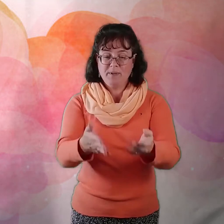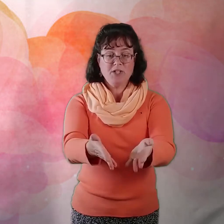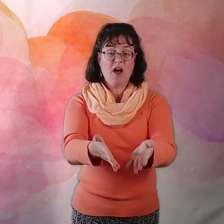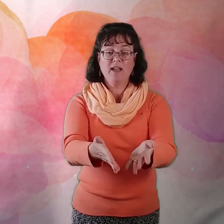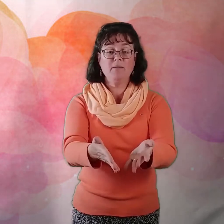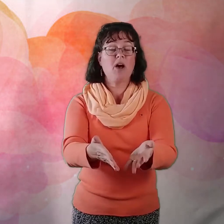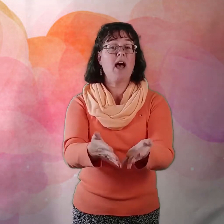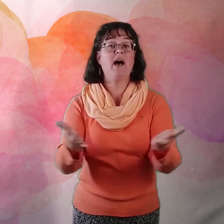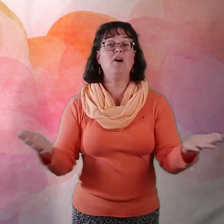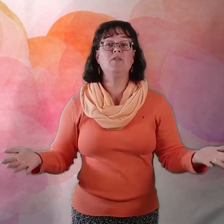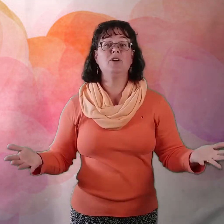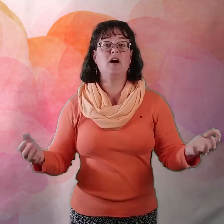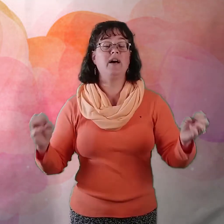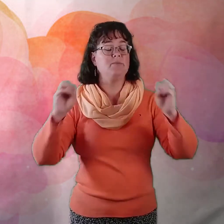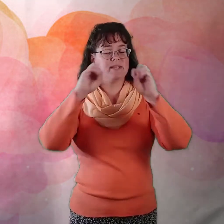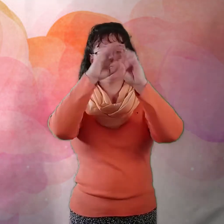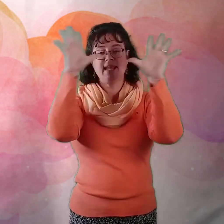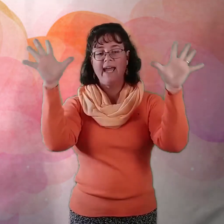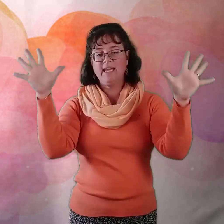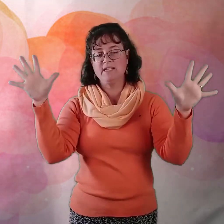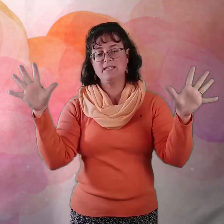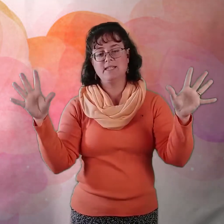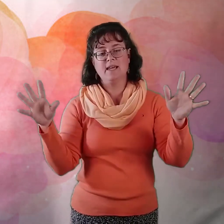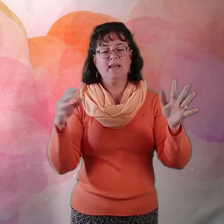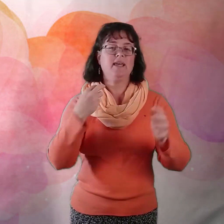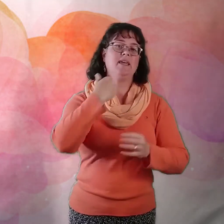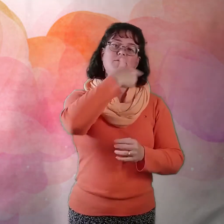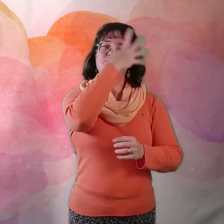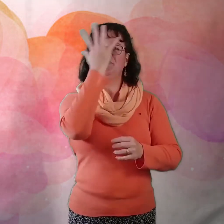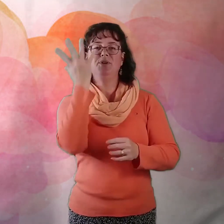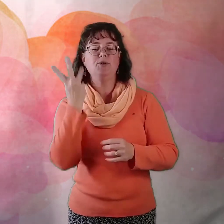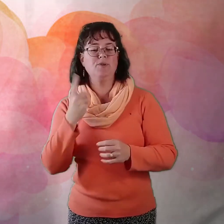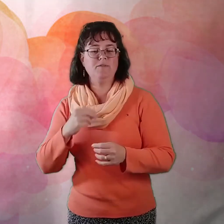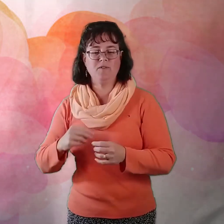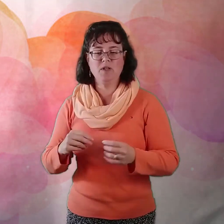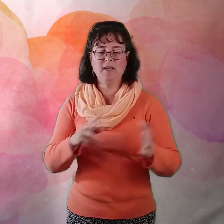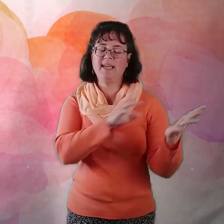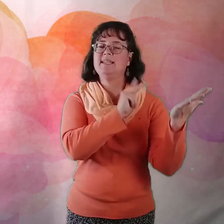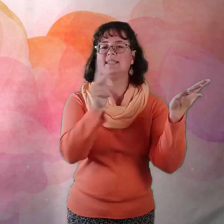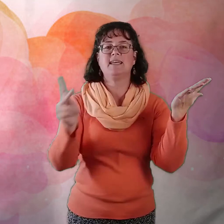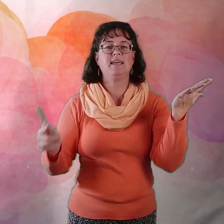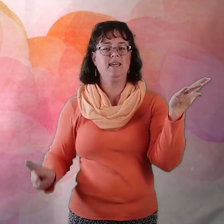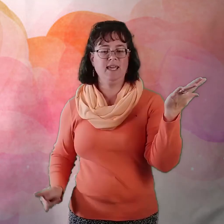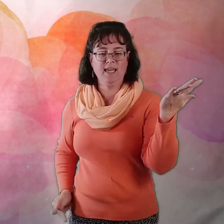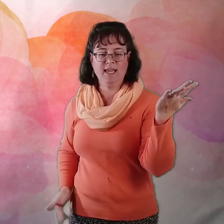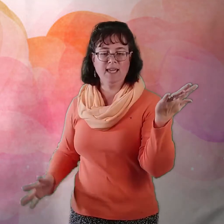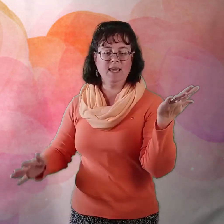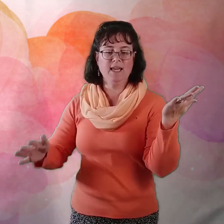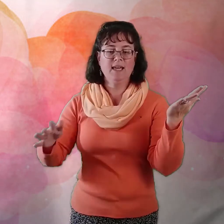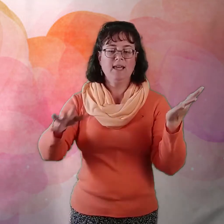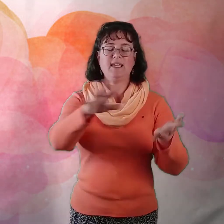been talking about how God was light, He was beautiful, He's the King,